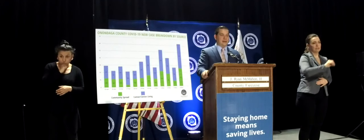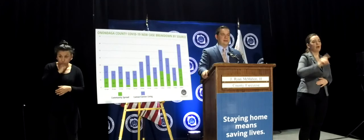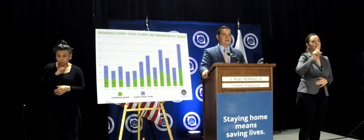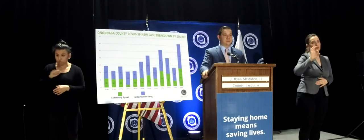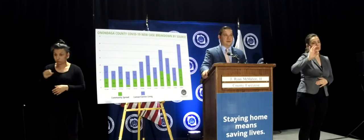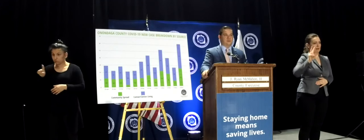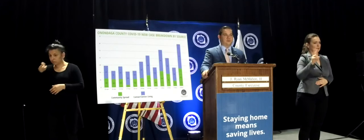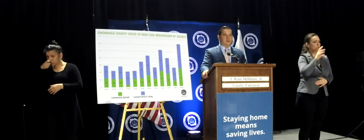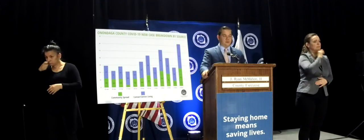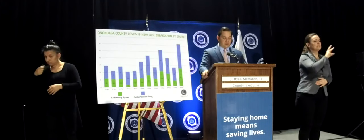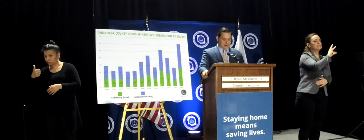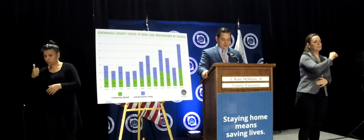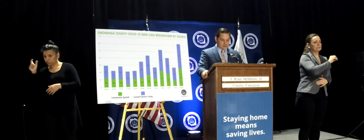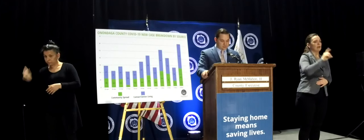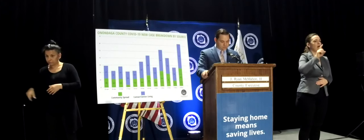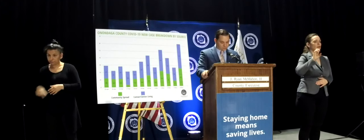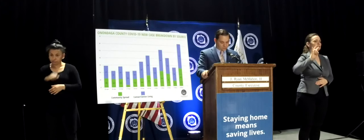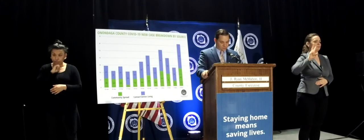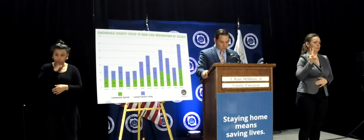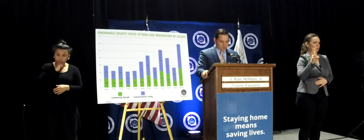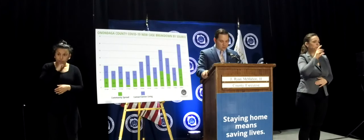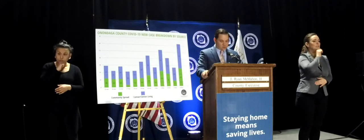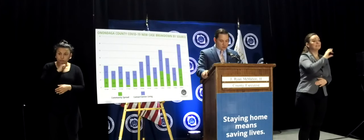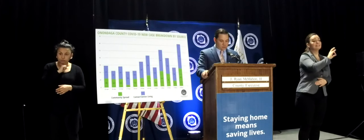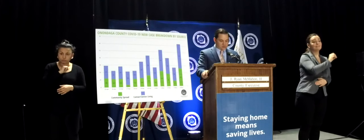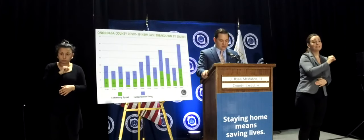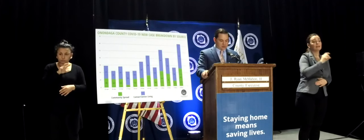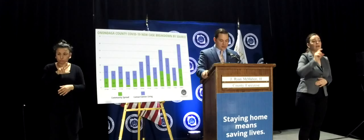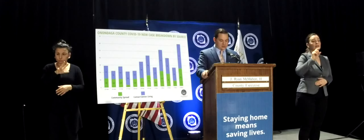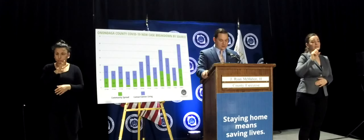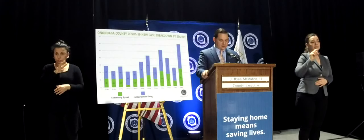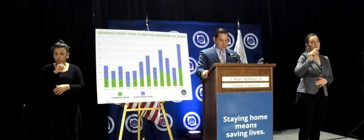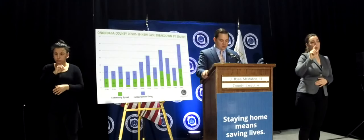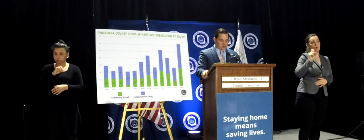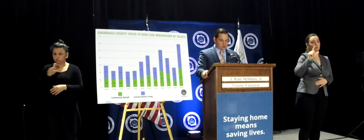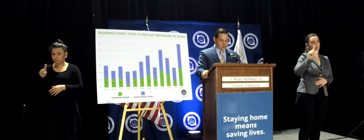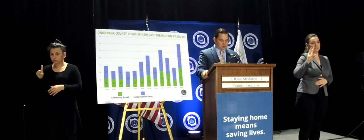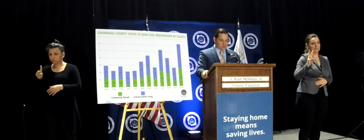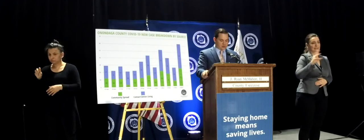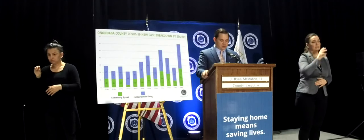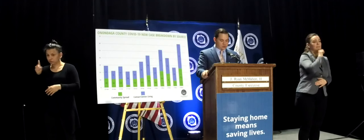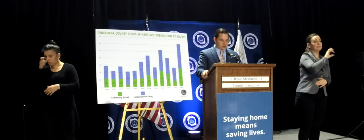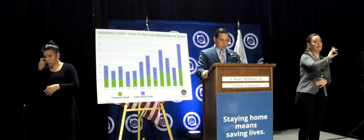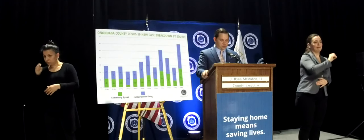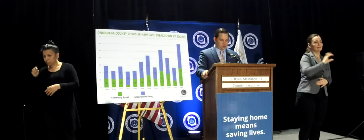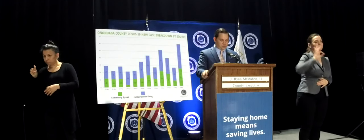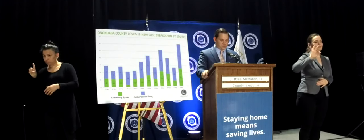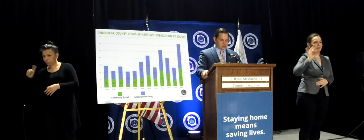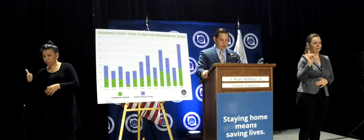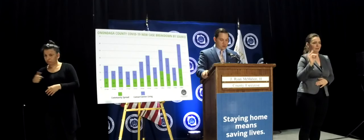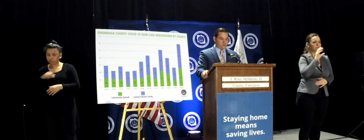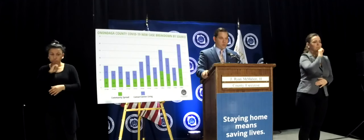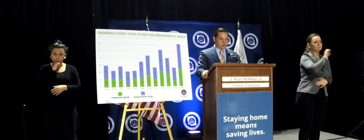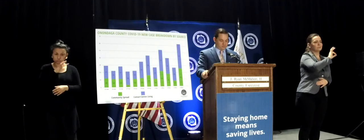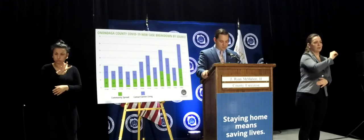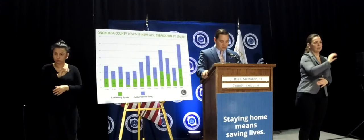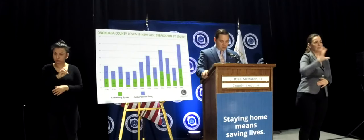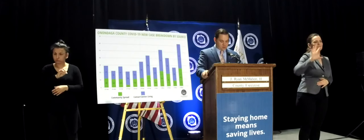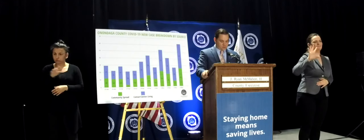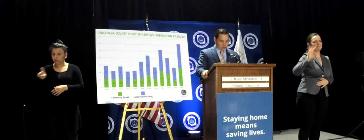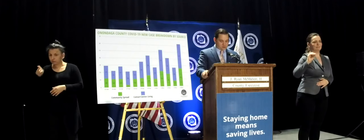in their 80s, and 50 in their 90s. 20% of our cases have been under 30 years of age, 33% under